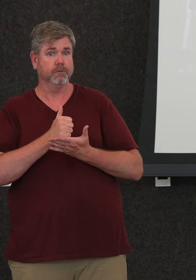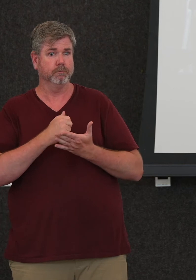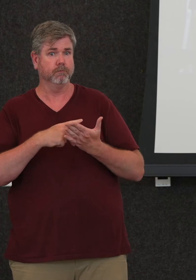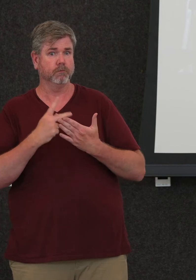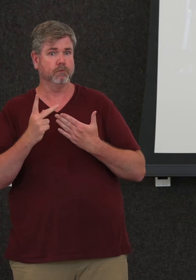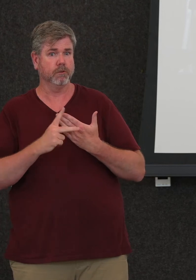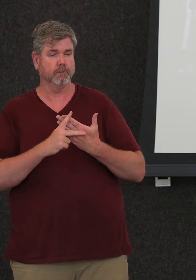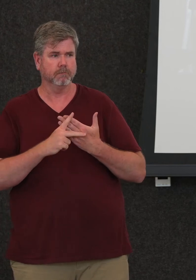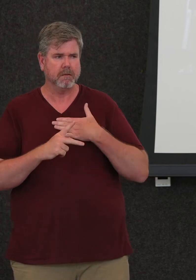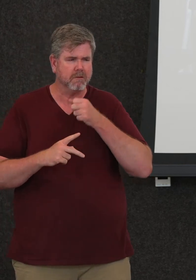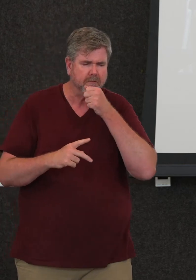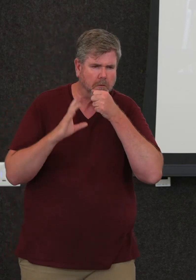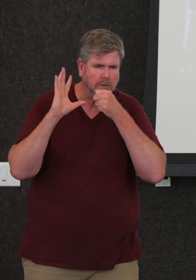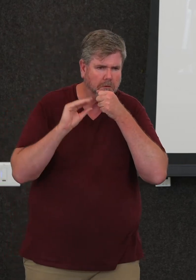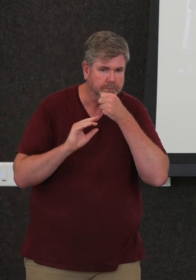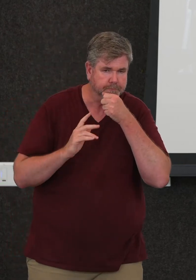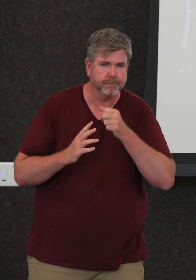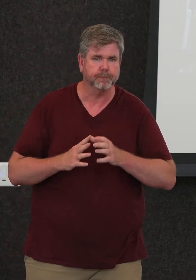Hear me?